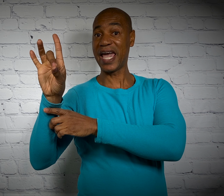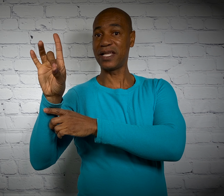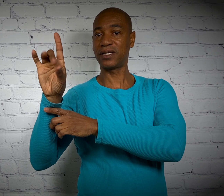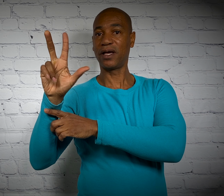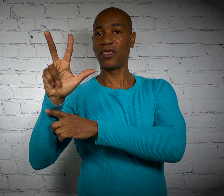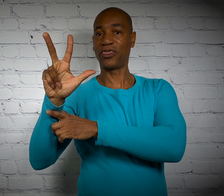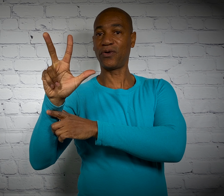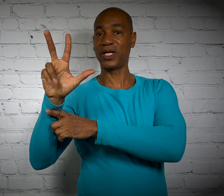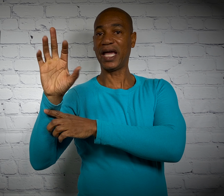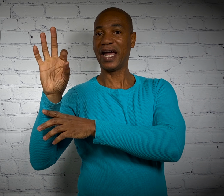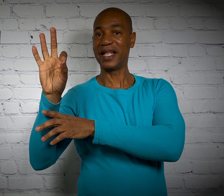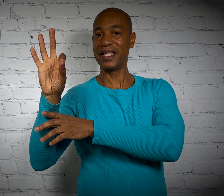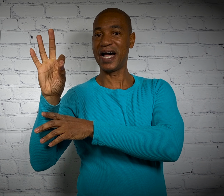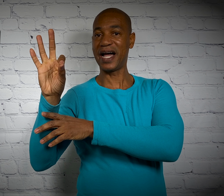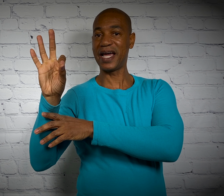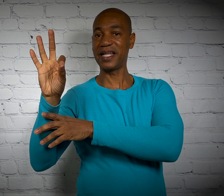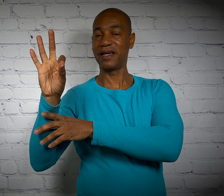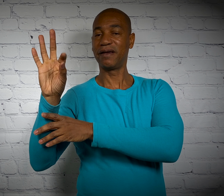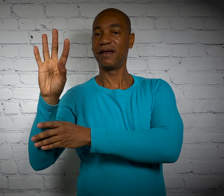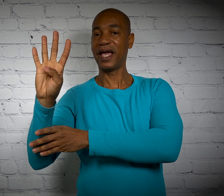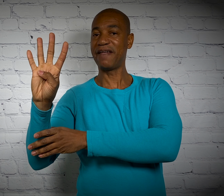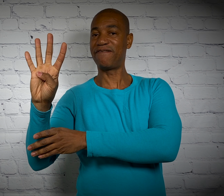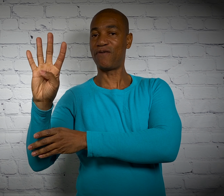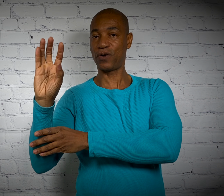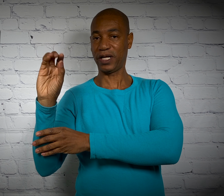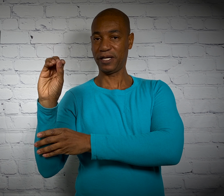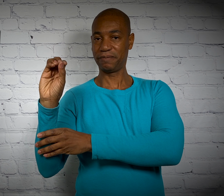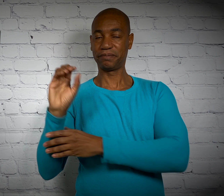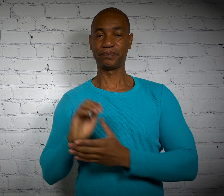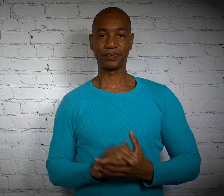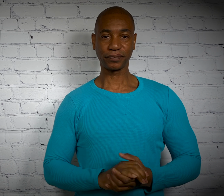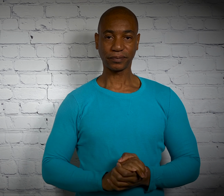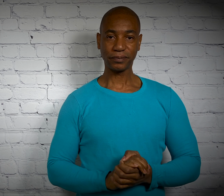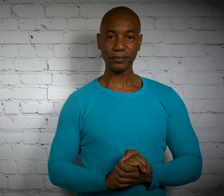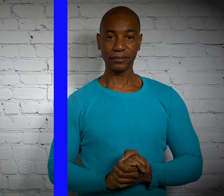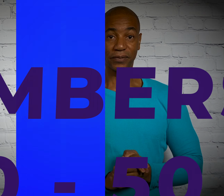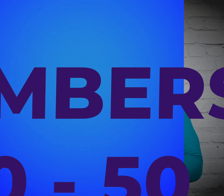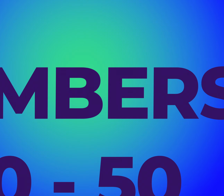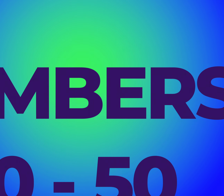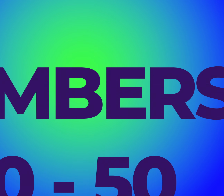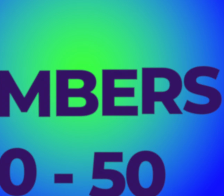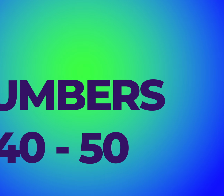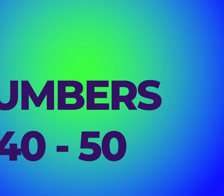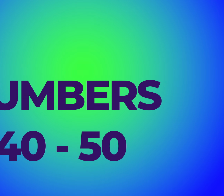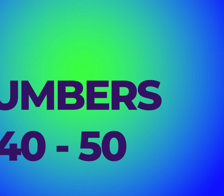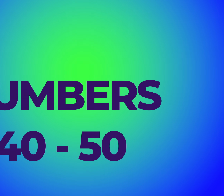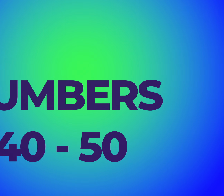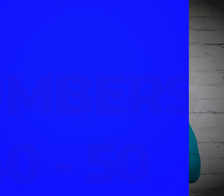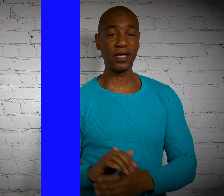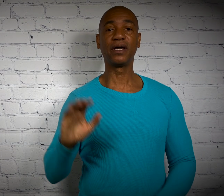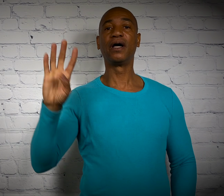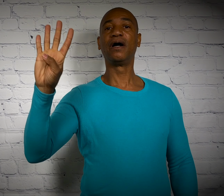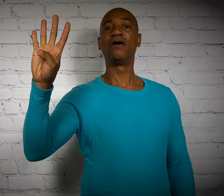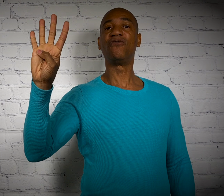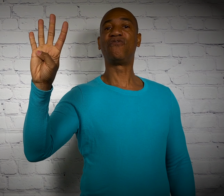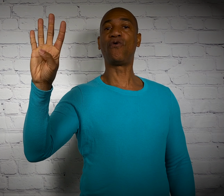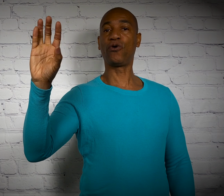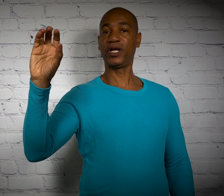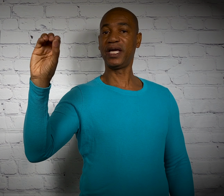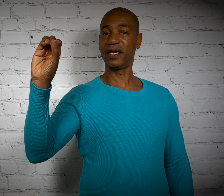38, 39, and 40. Are you ready from 40 to 50? 40,